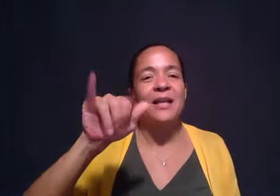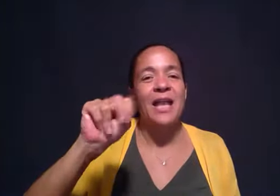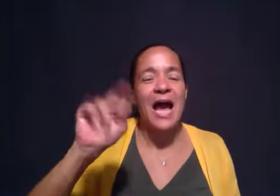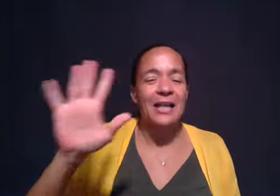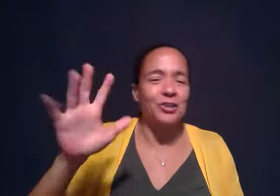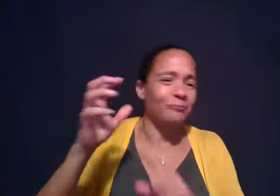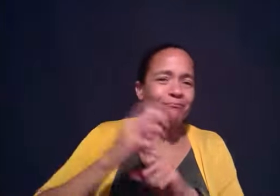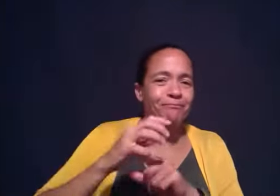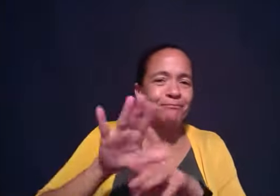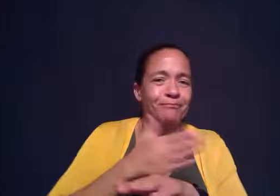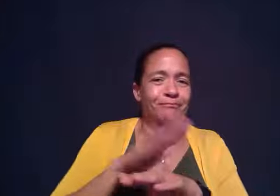my life,